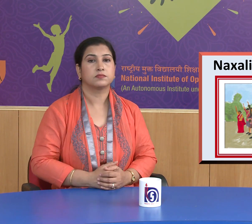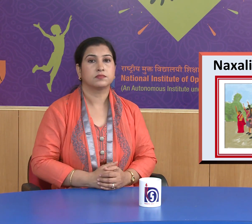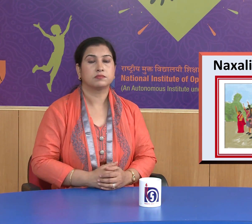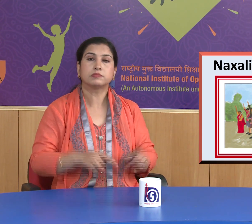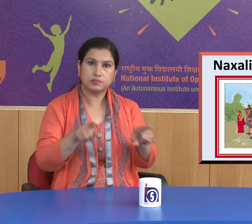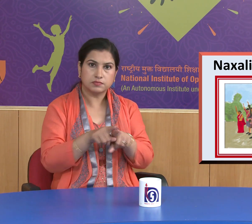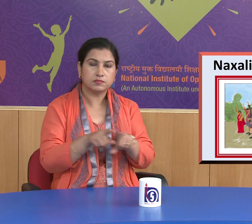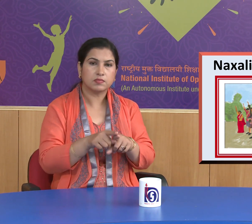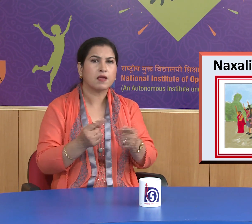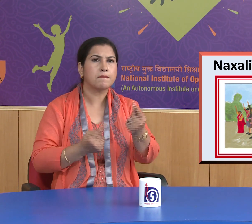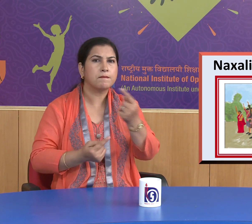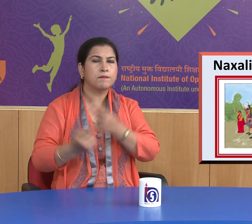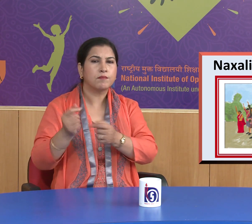and police.